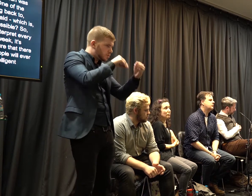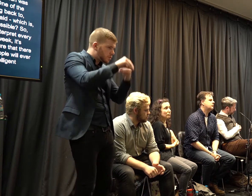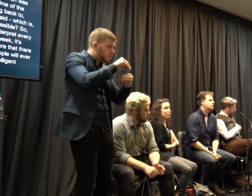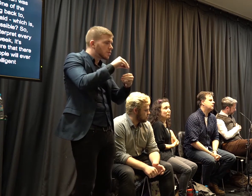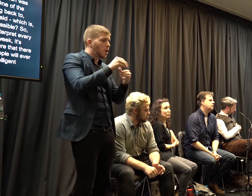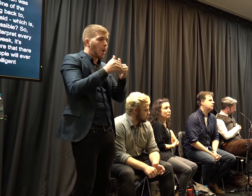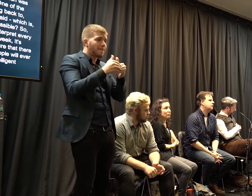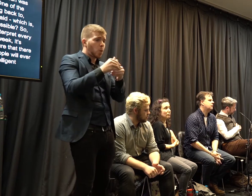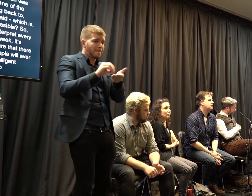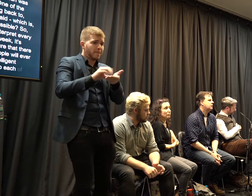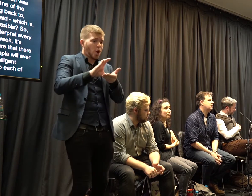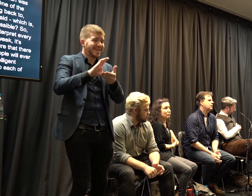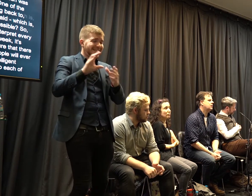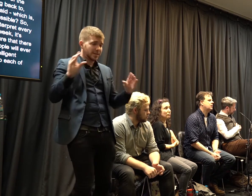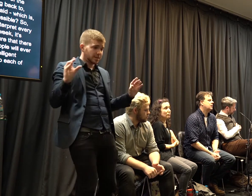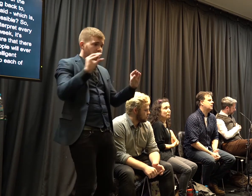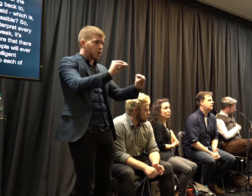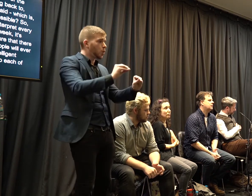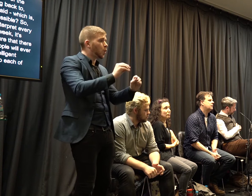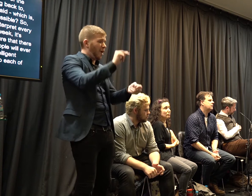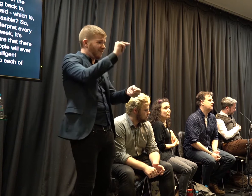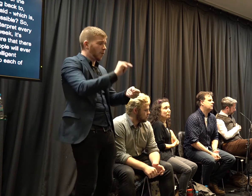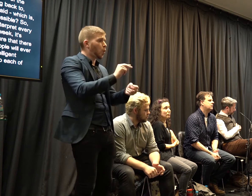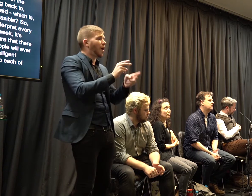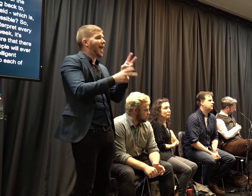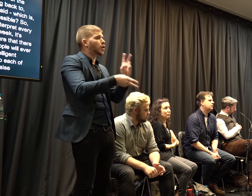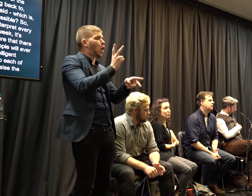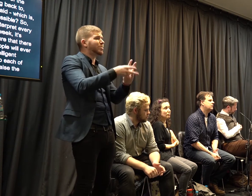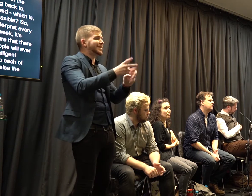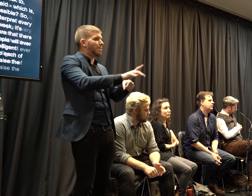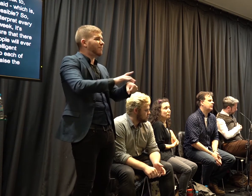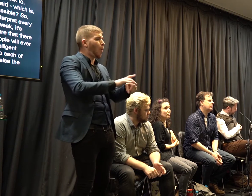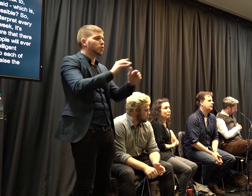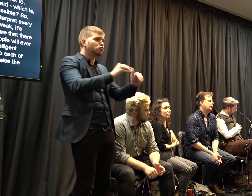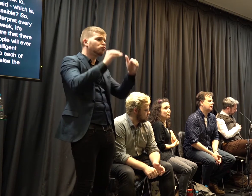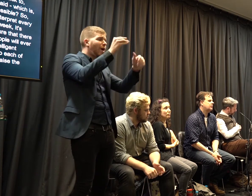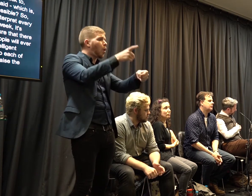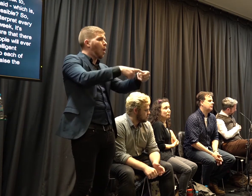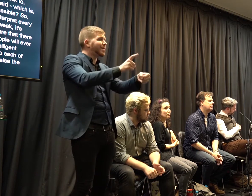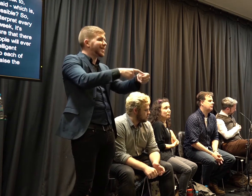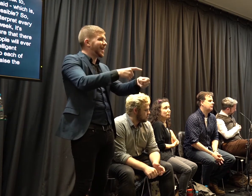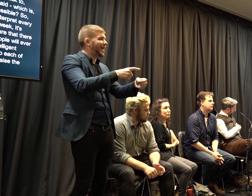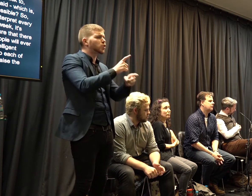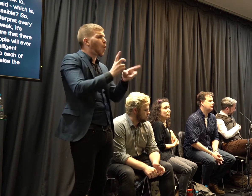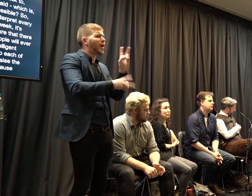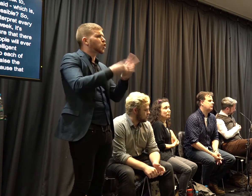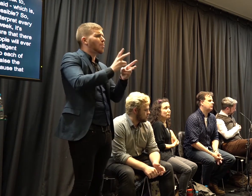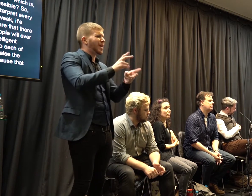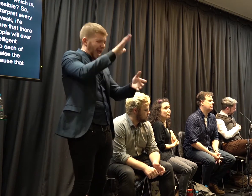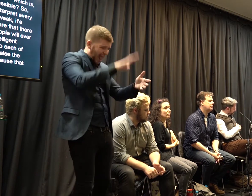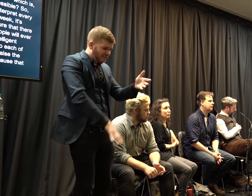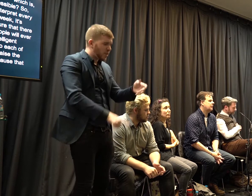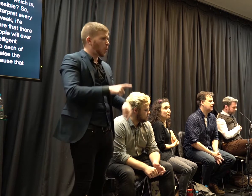of fewer interpreted performances to help to raise the quality. And not just interpret everything because that ticks the box.